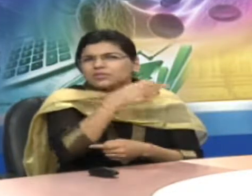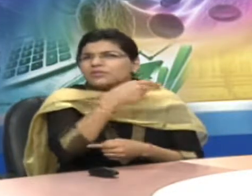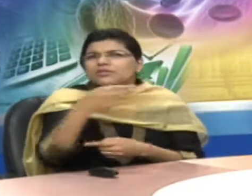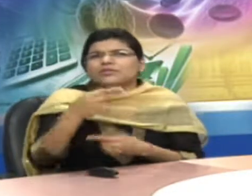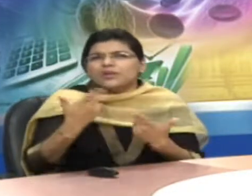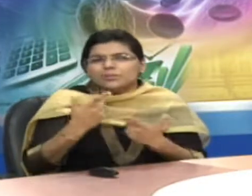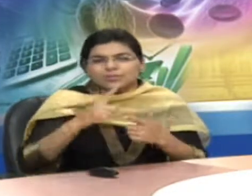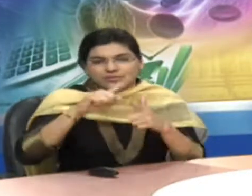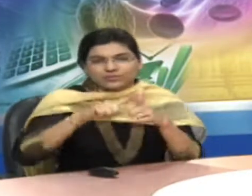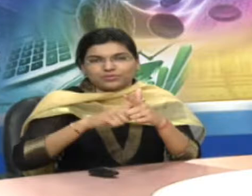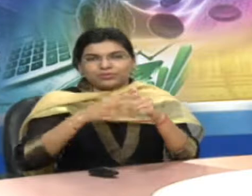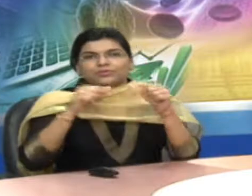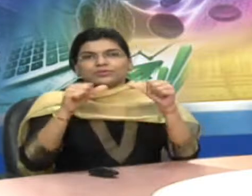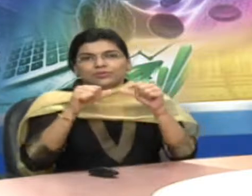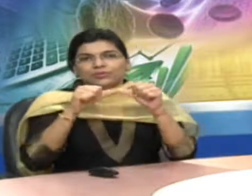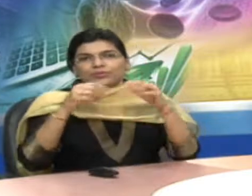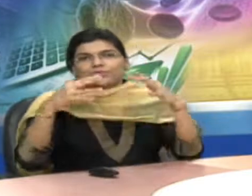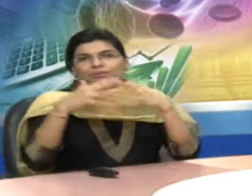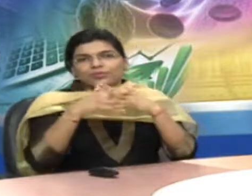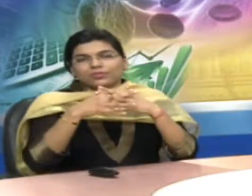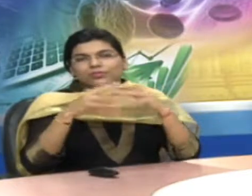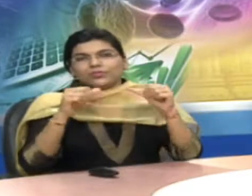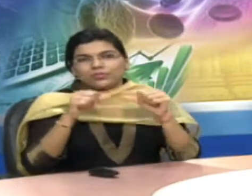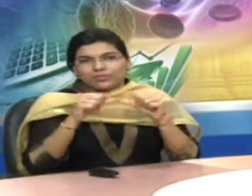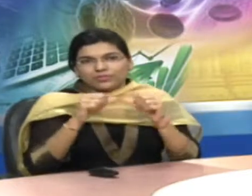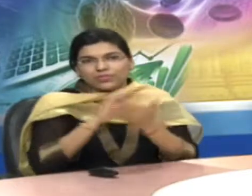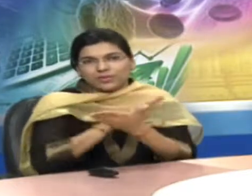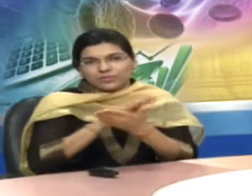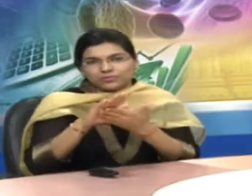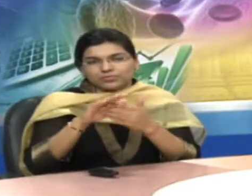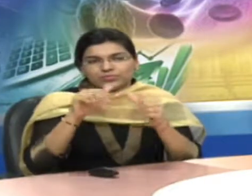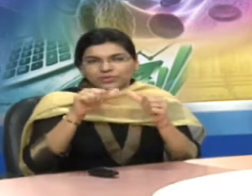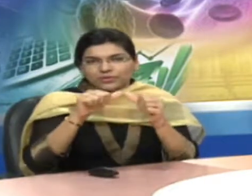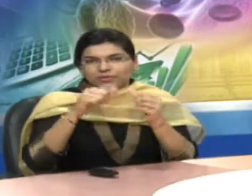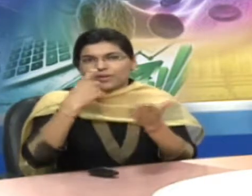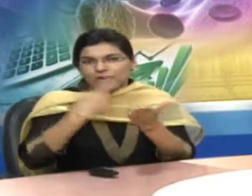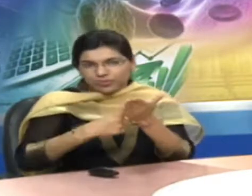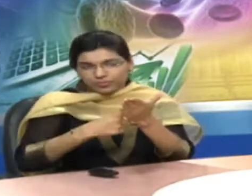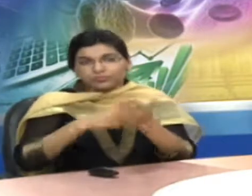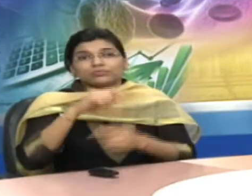This is written by Jawahar Lal